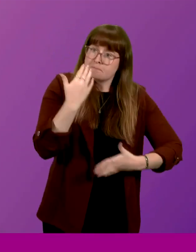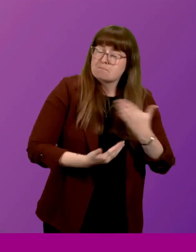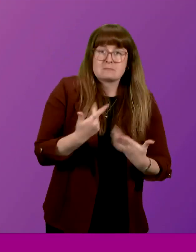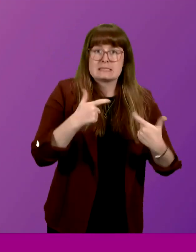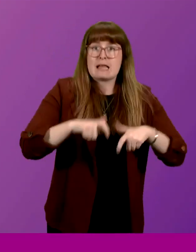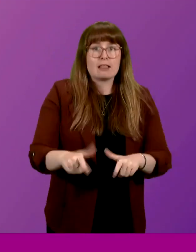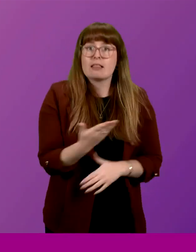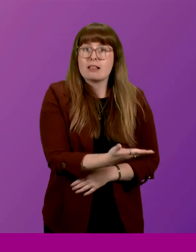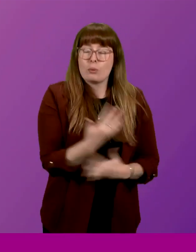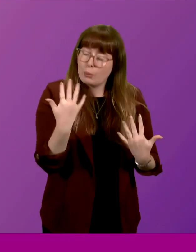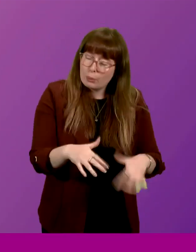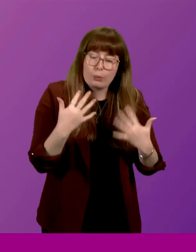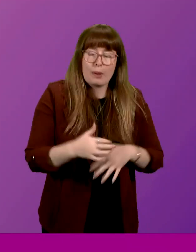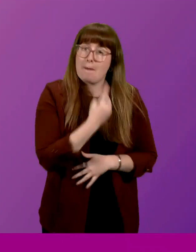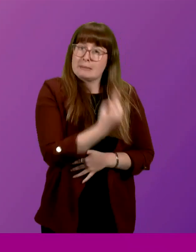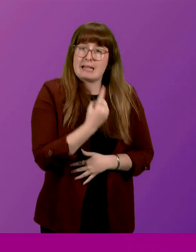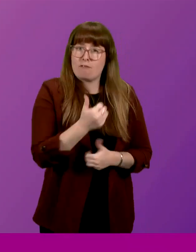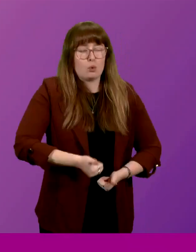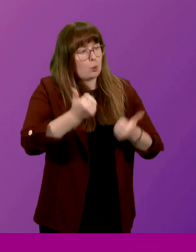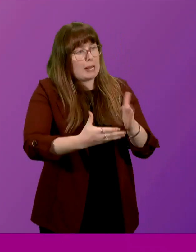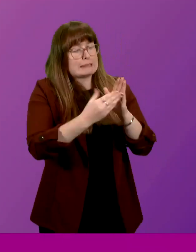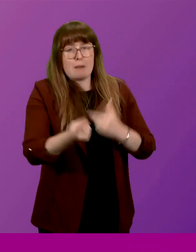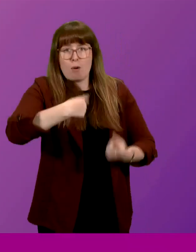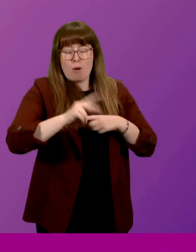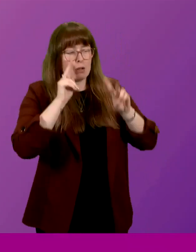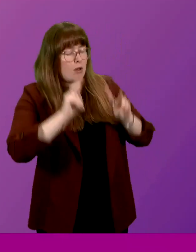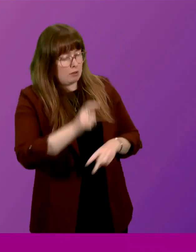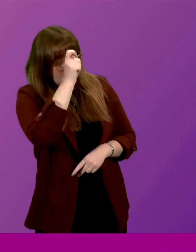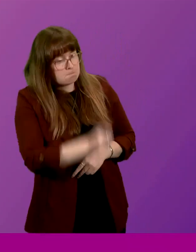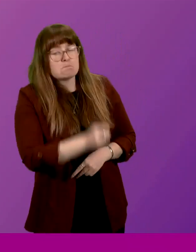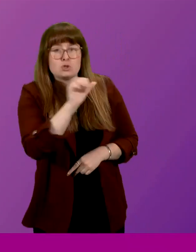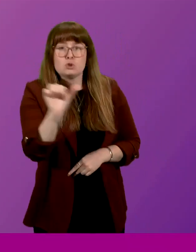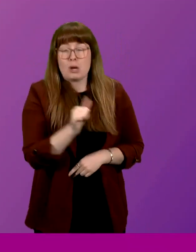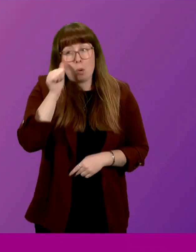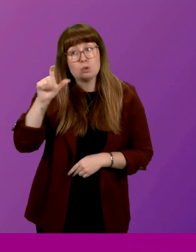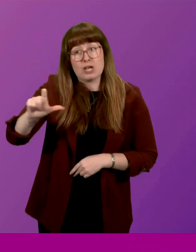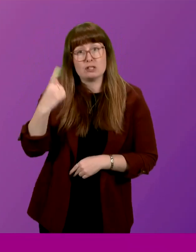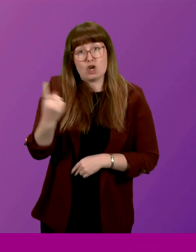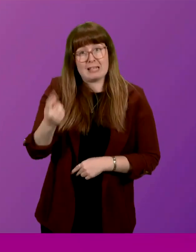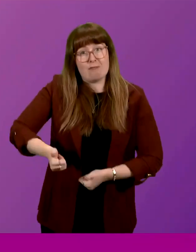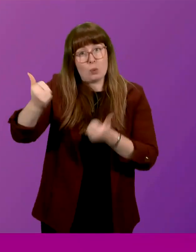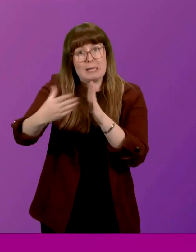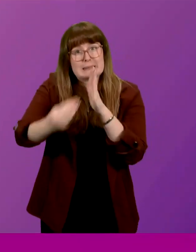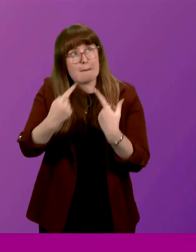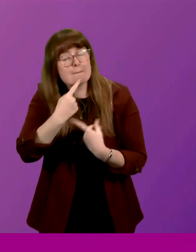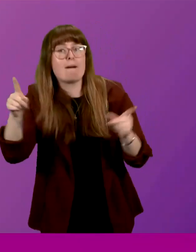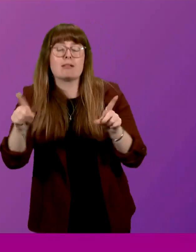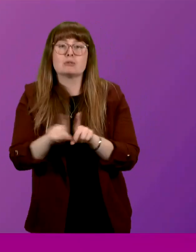experiencing. He is an example to us all, and I know that Chelsea and her family will be as well. Murdo